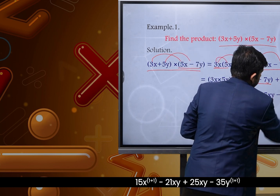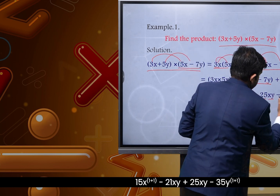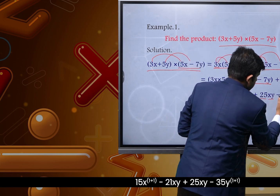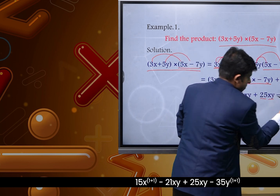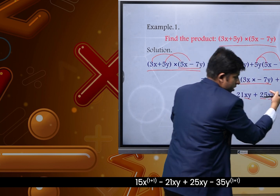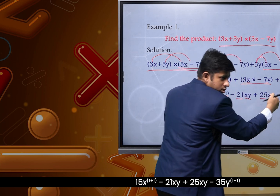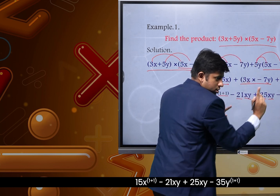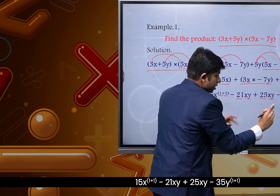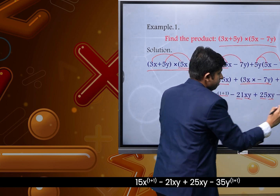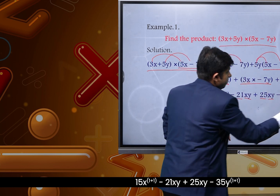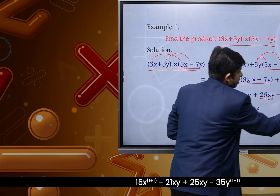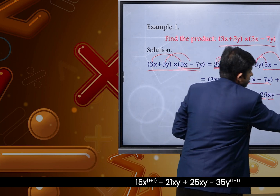equal, powers are to be added.